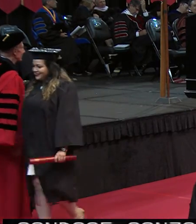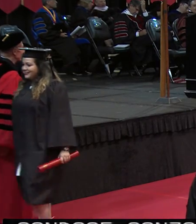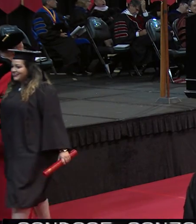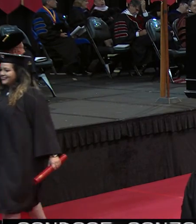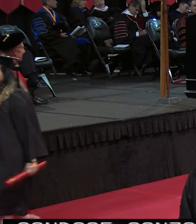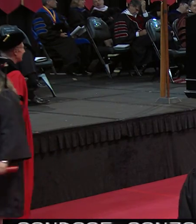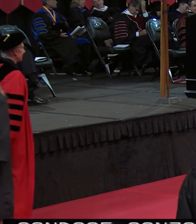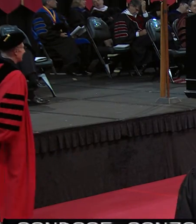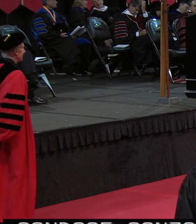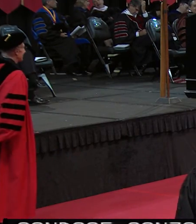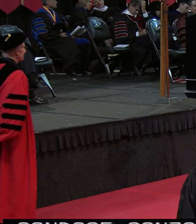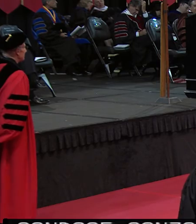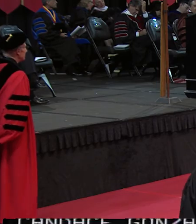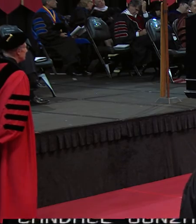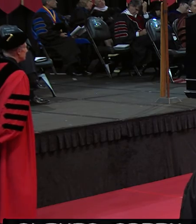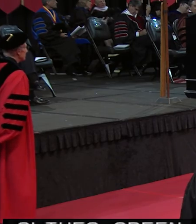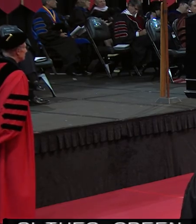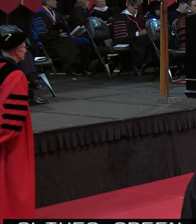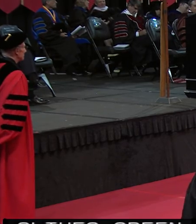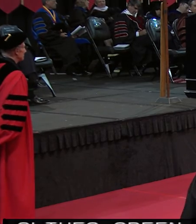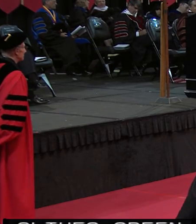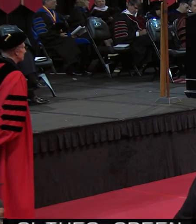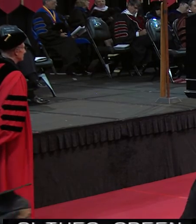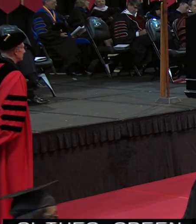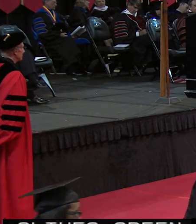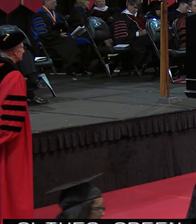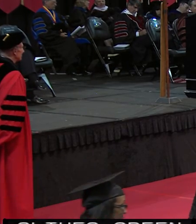Wiona Ray Harris.